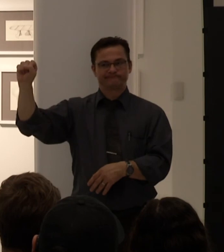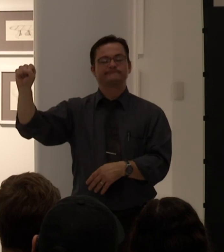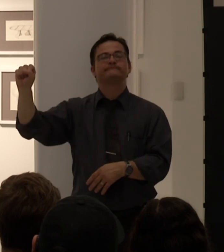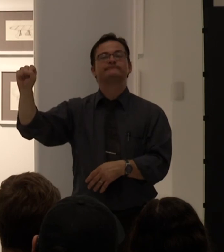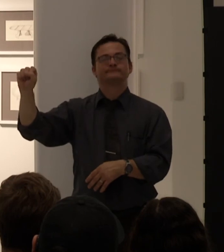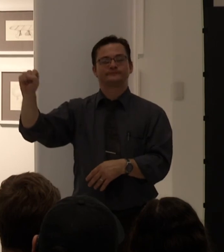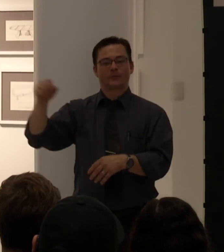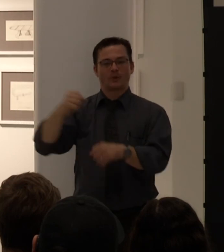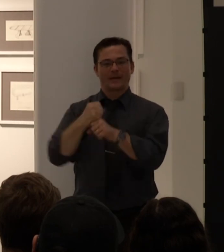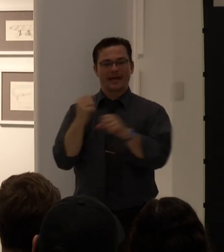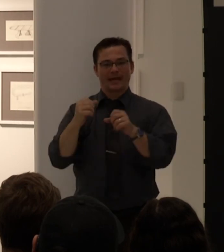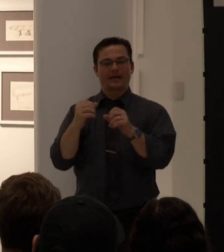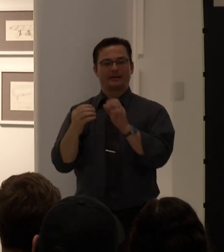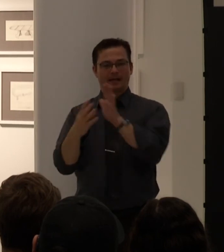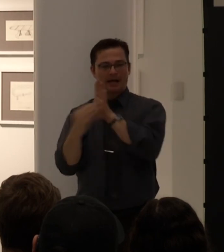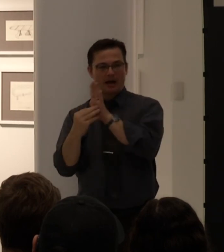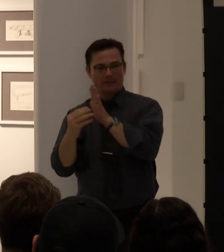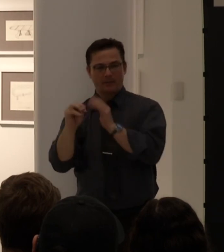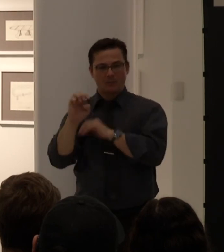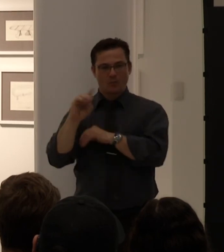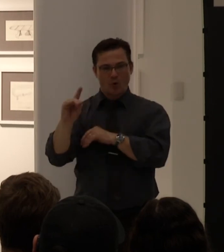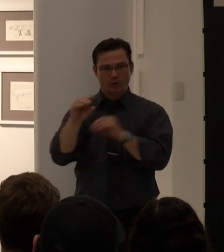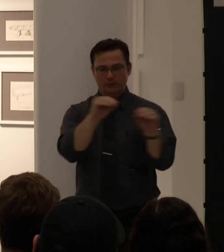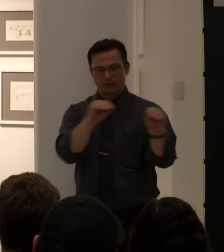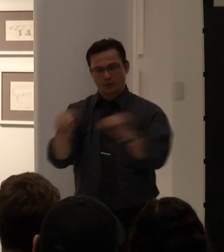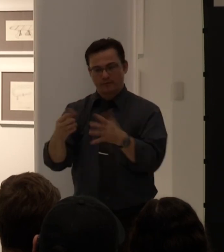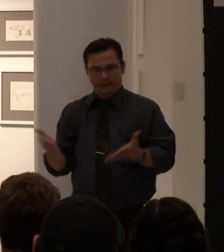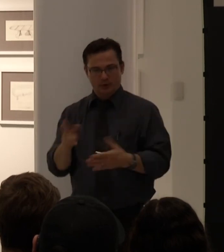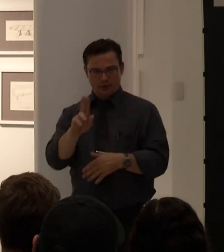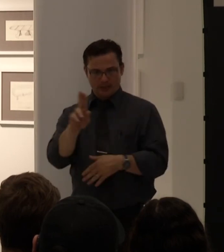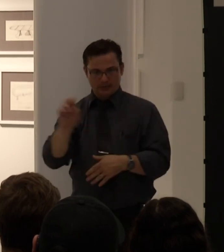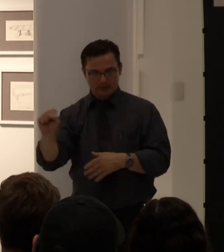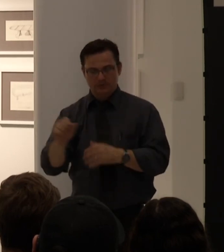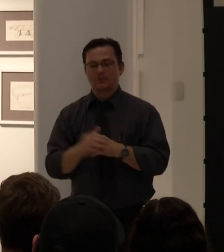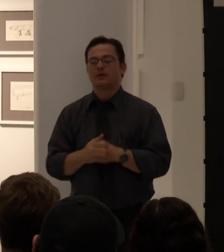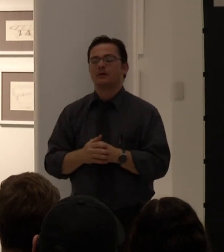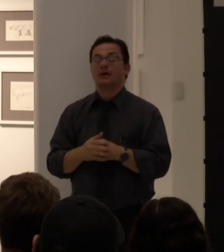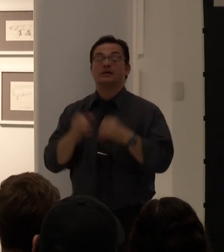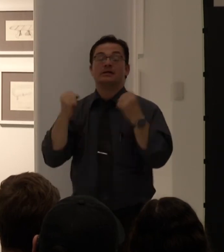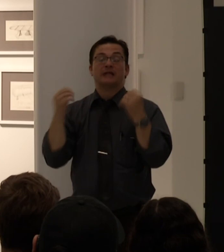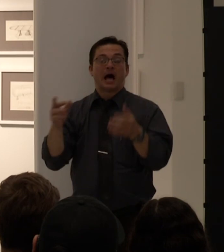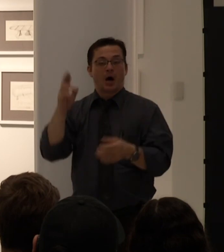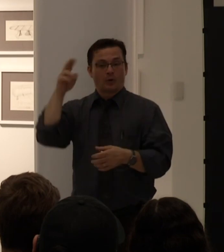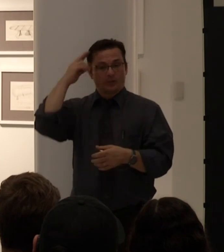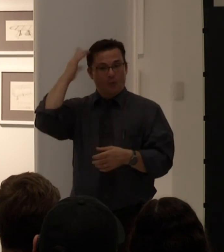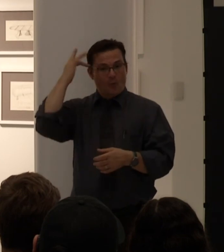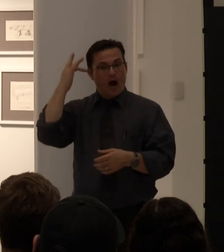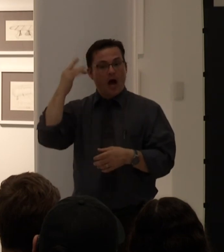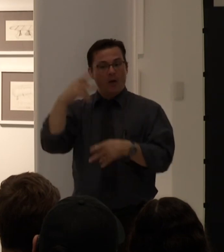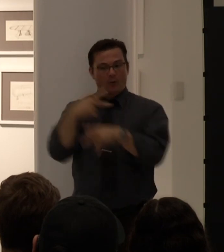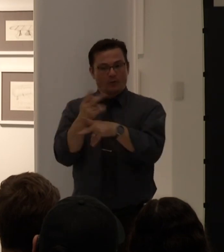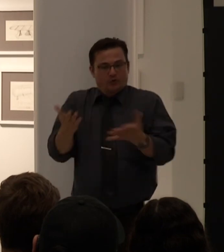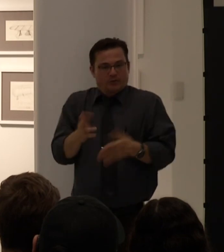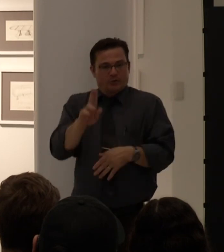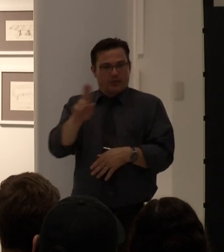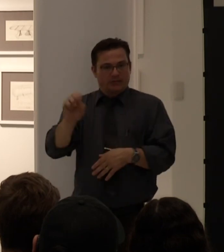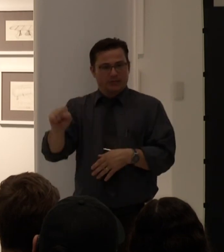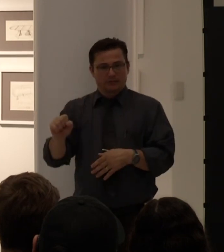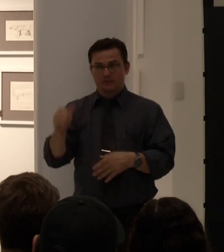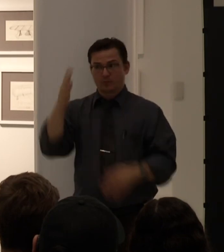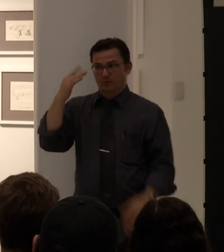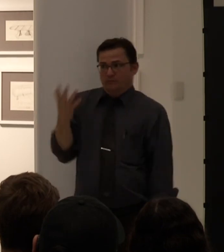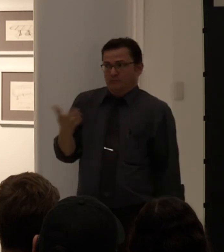a duplicate mold and moved that to the United States. There's a lot of reasons why we produce in the United States. A lot of people say,